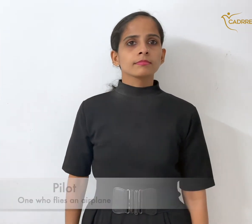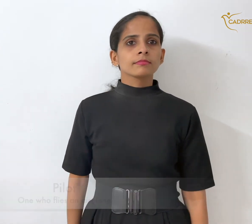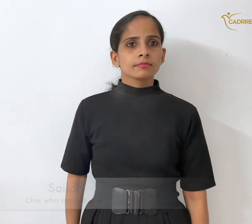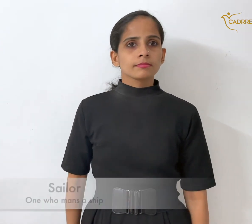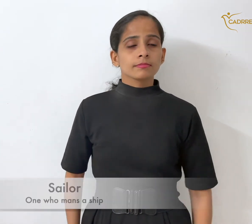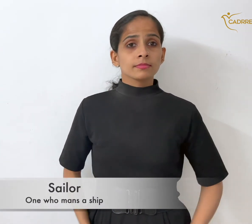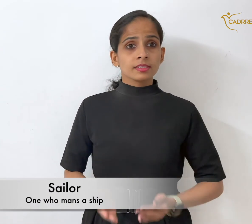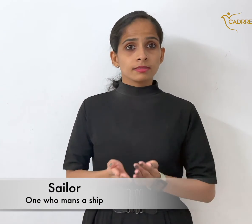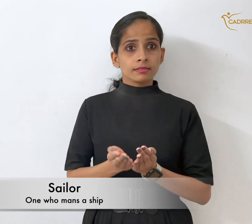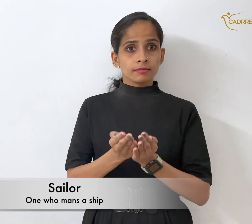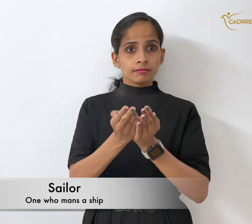Sailor.